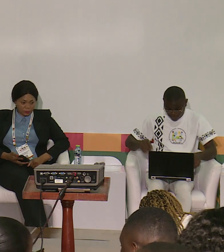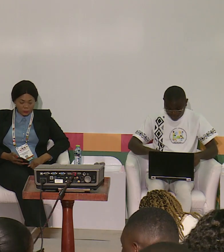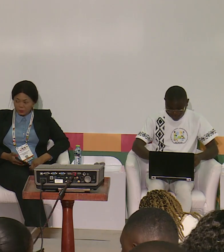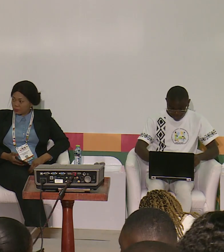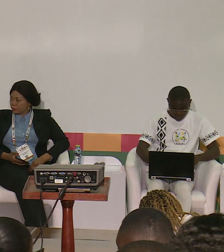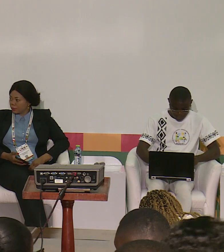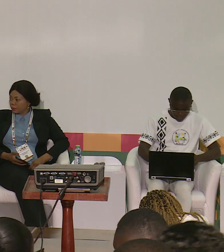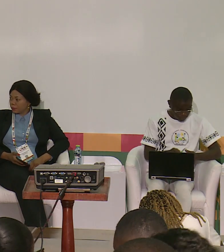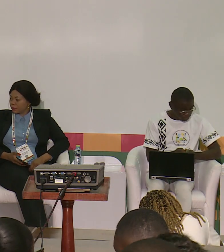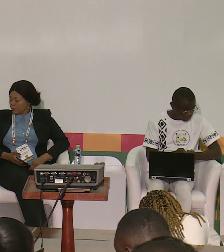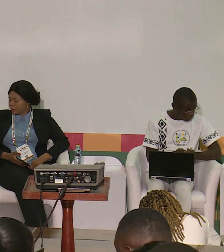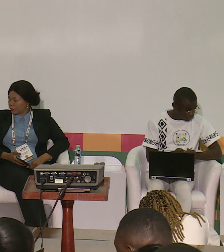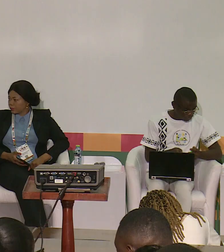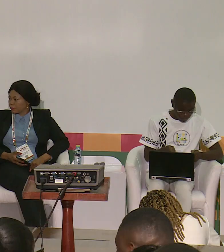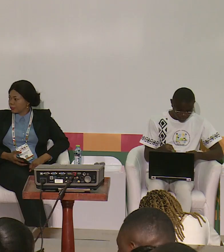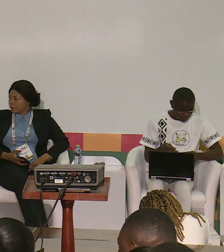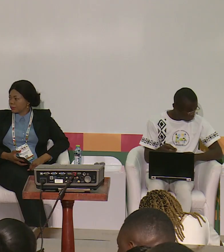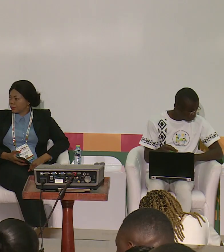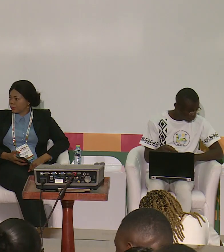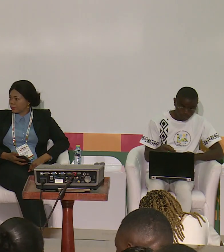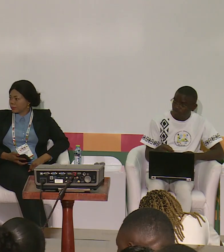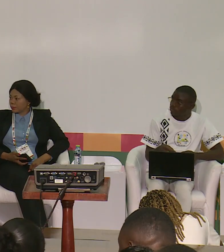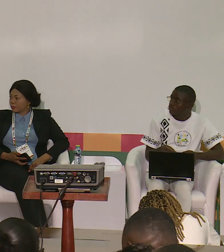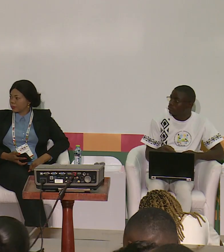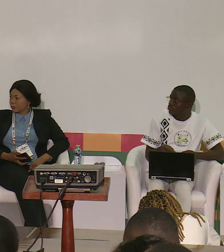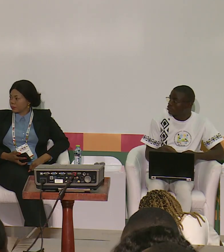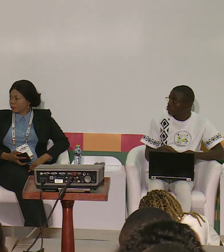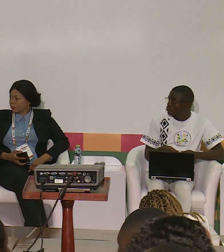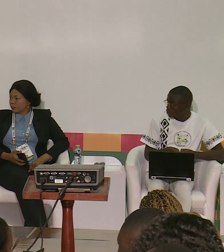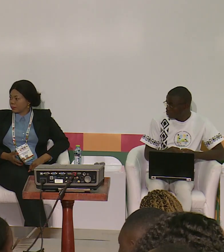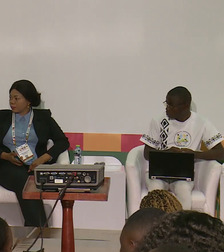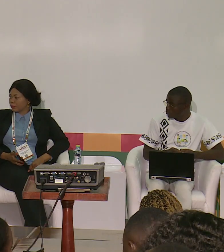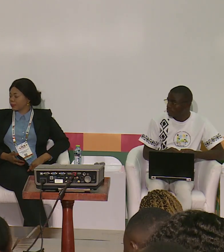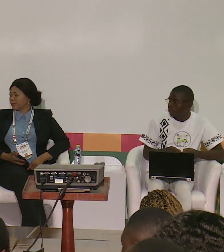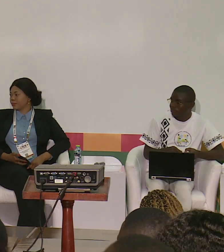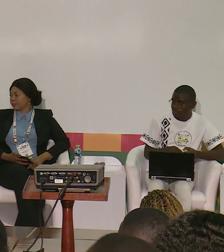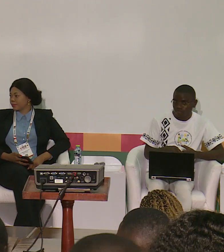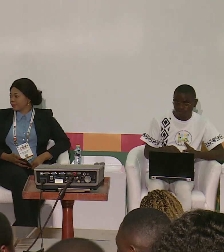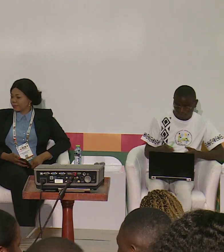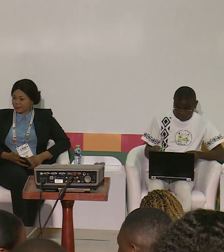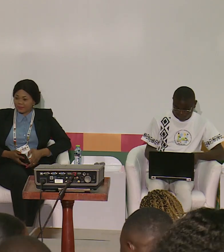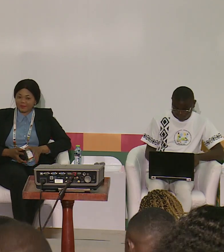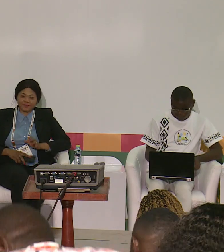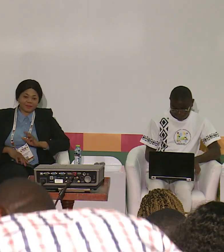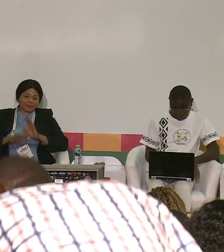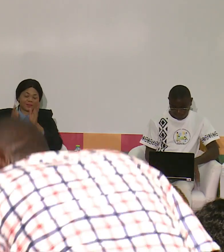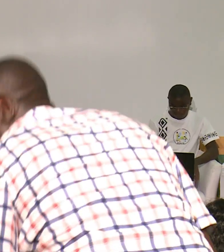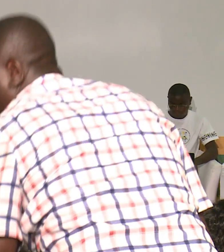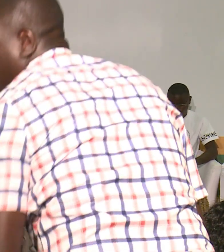come on to the stage. Then please thank a lot all our presenters and our panelists,